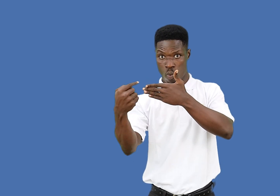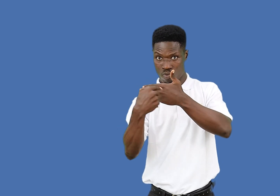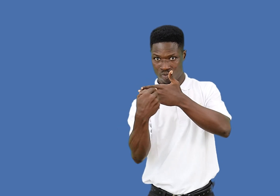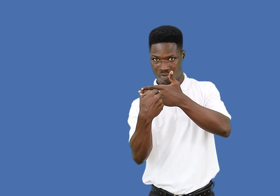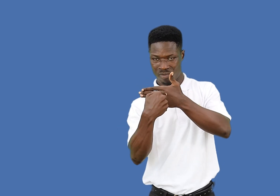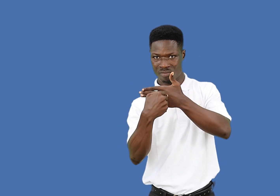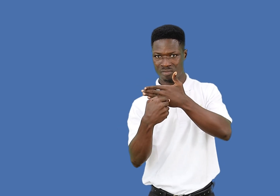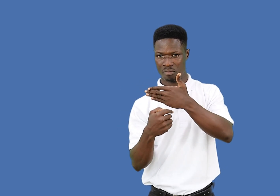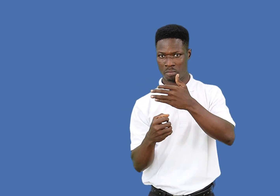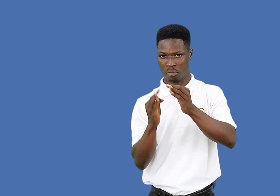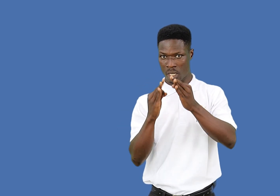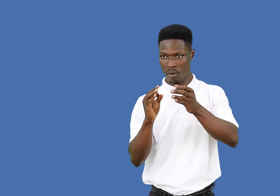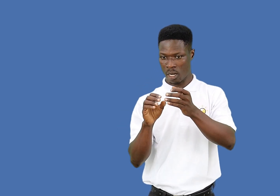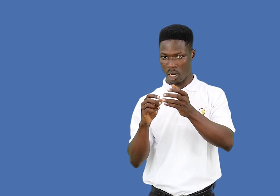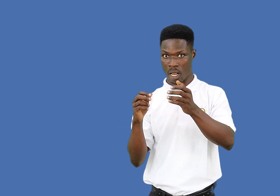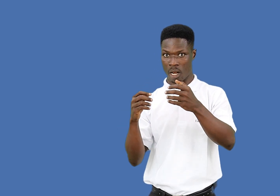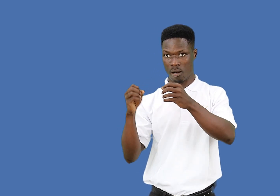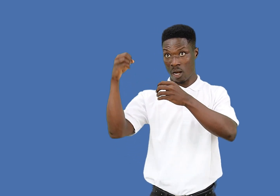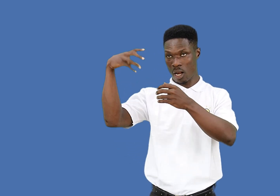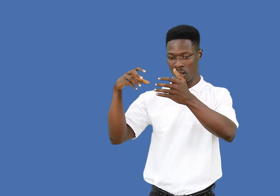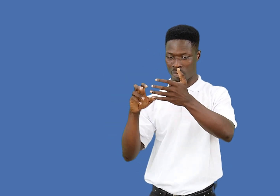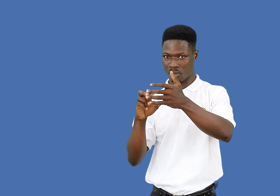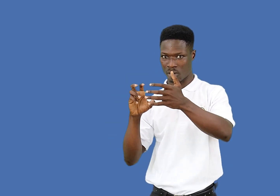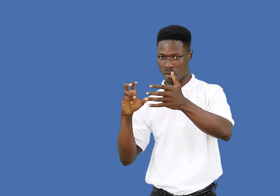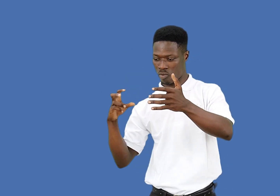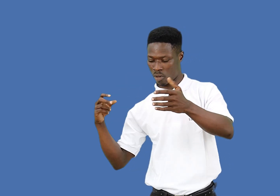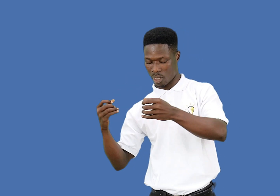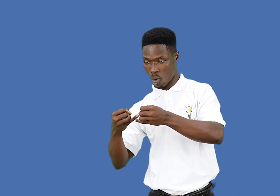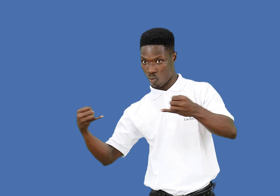Is at the back of the system unit.